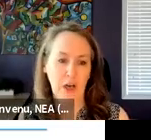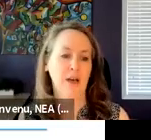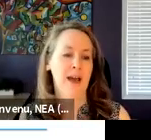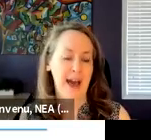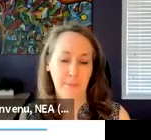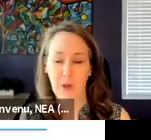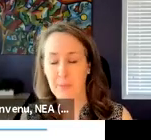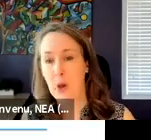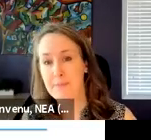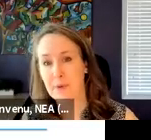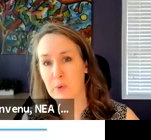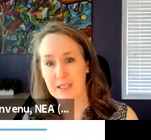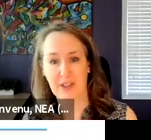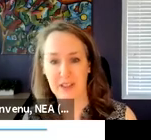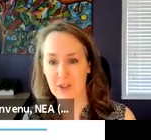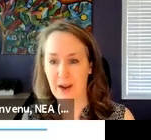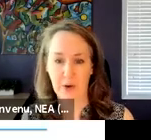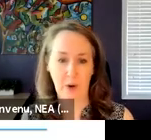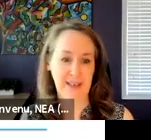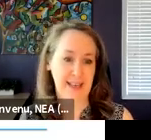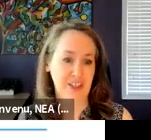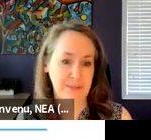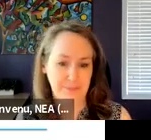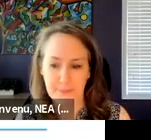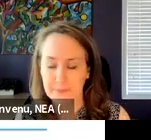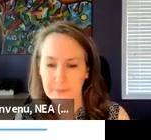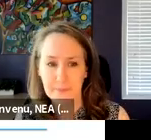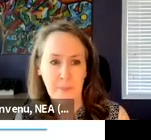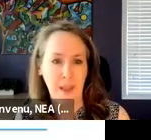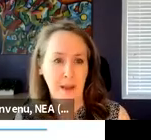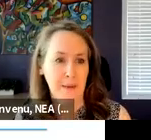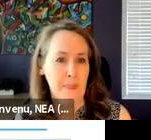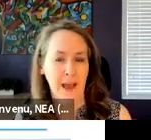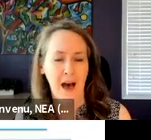showing the work, and employ people with disabilities throughout your organization.